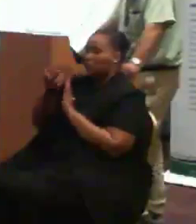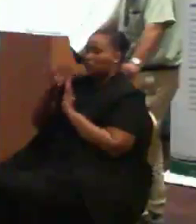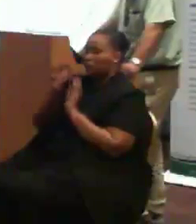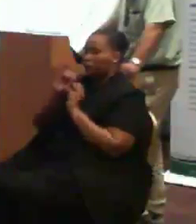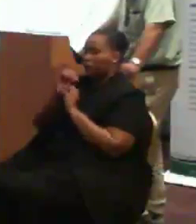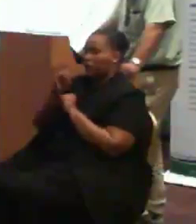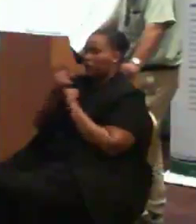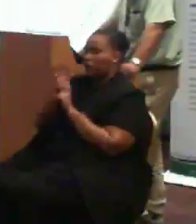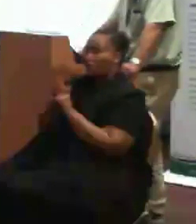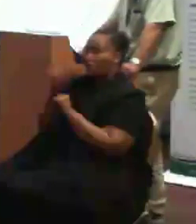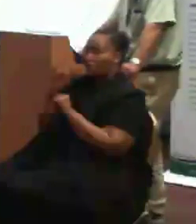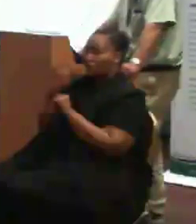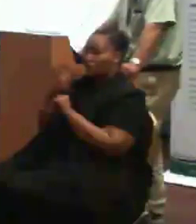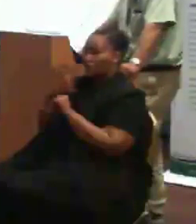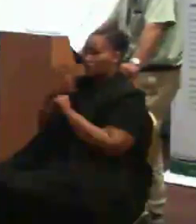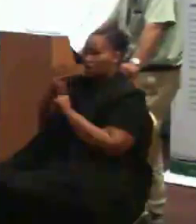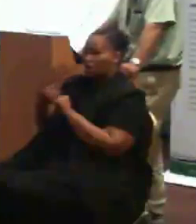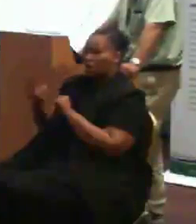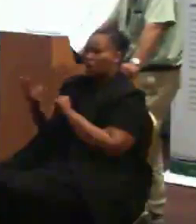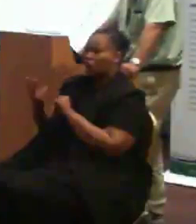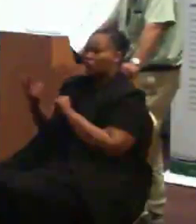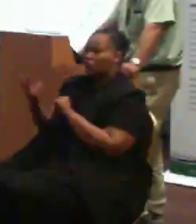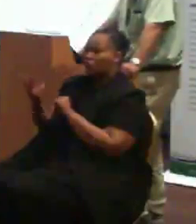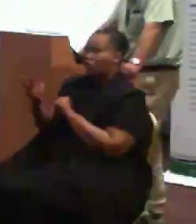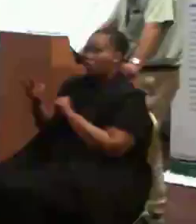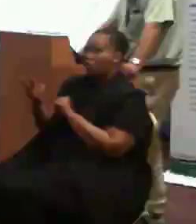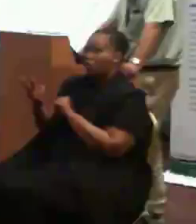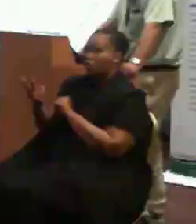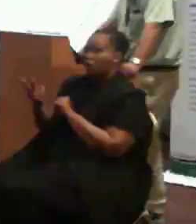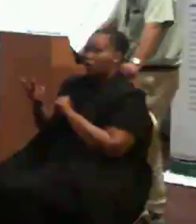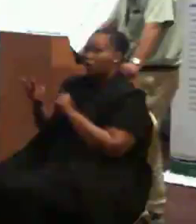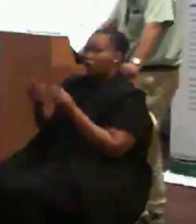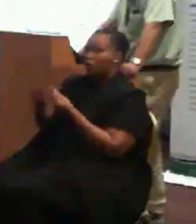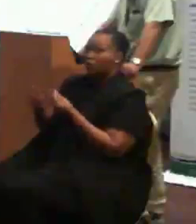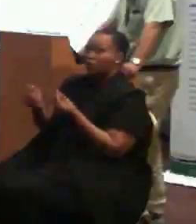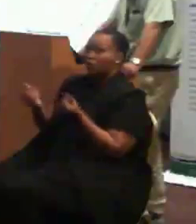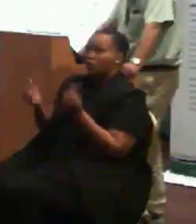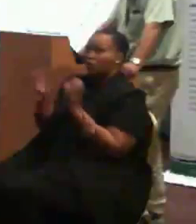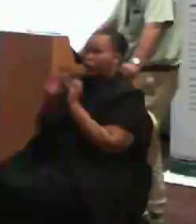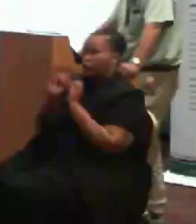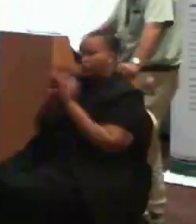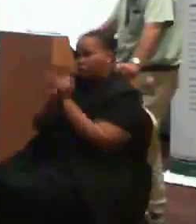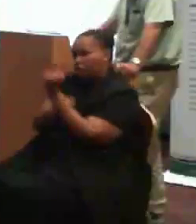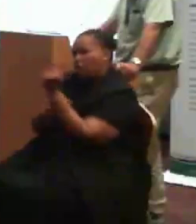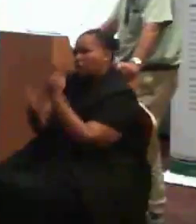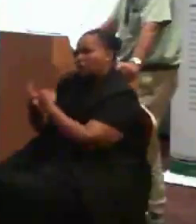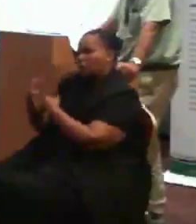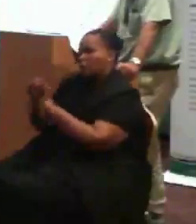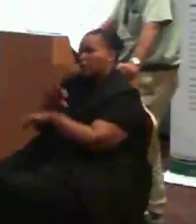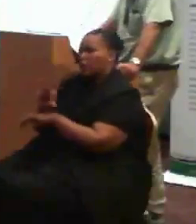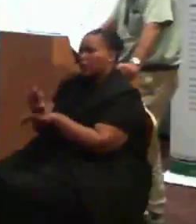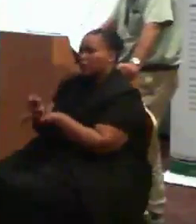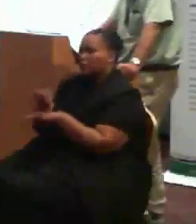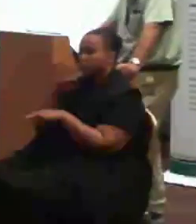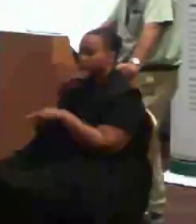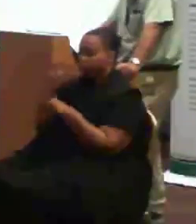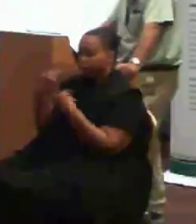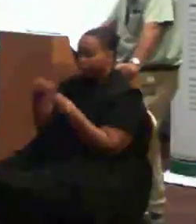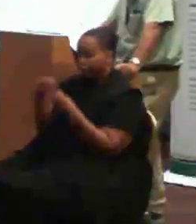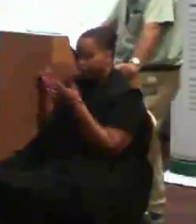said it last year as well. There's no long-term solution, no structure planning, no business. It's just business as